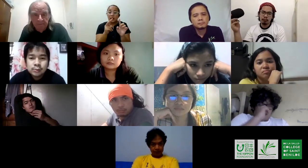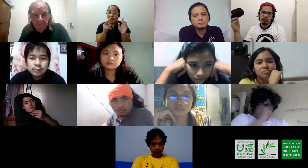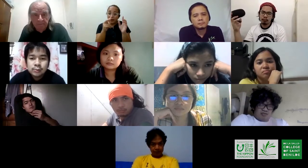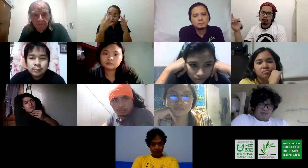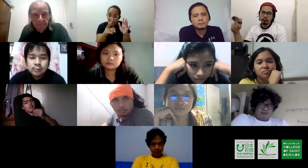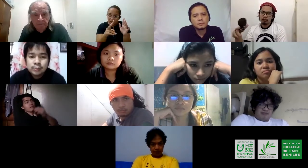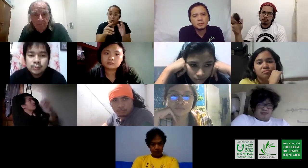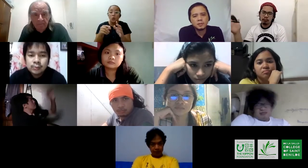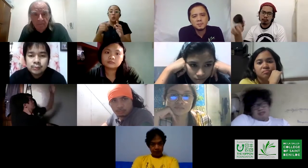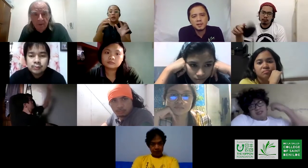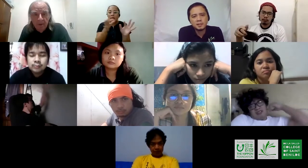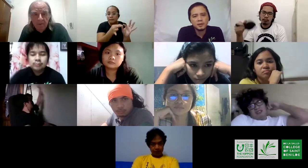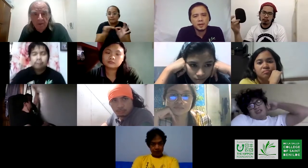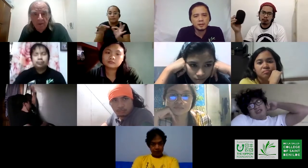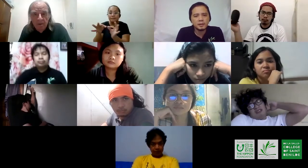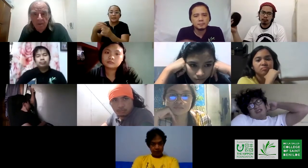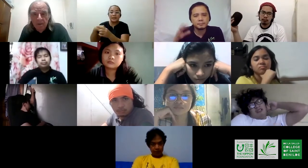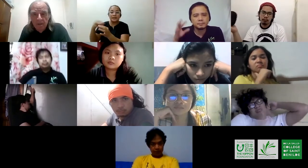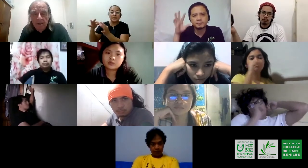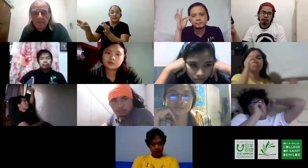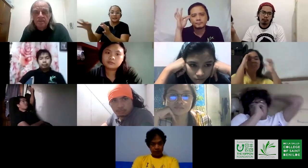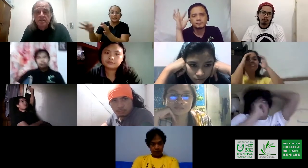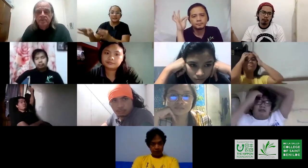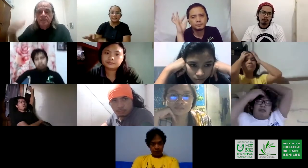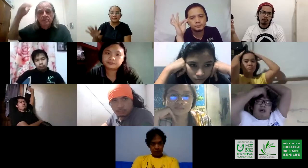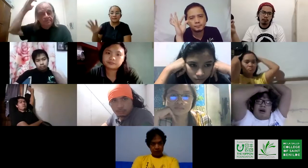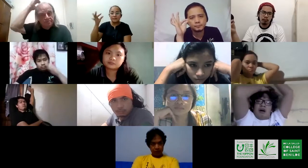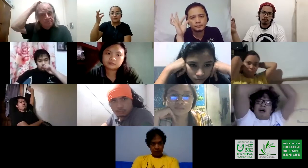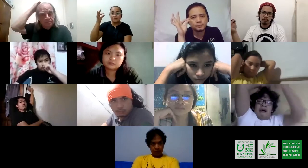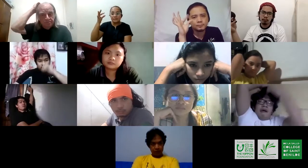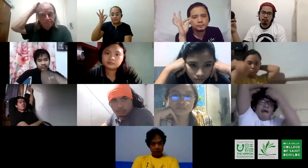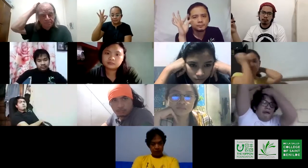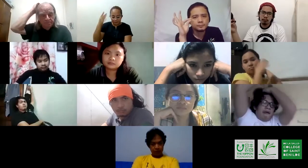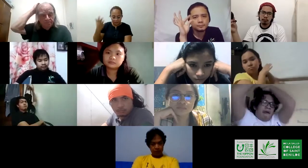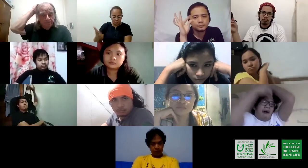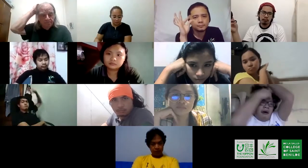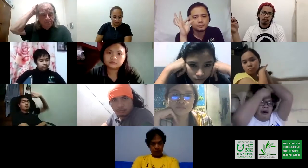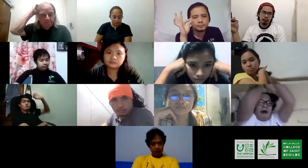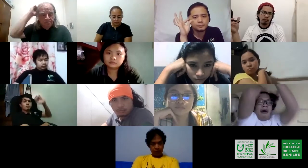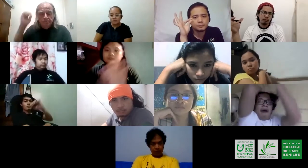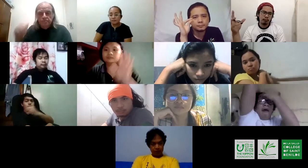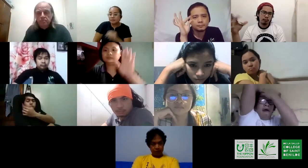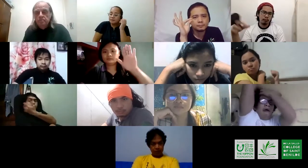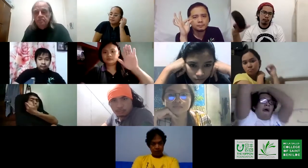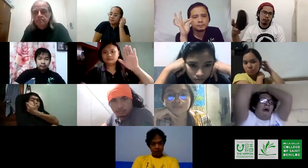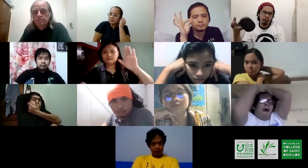sentences. Jasmine has her hand up. Yes, Jasmine.